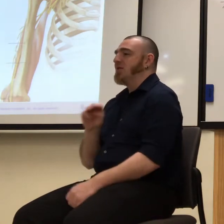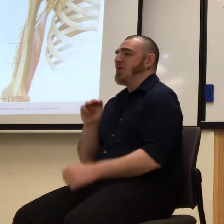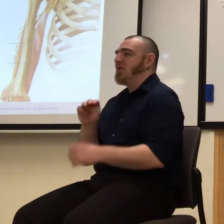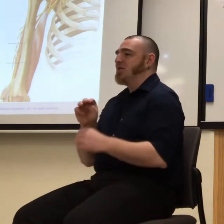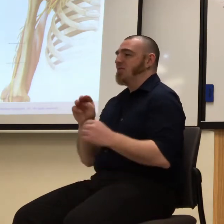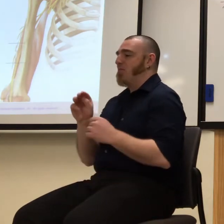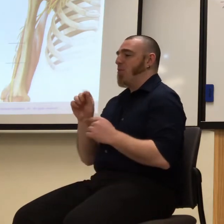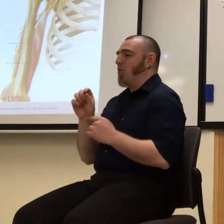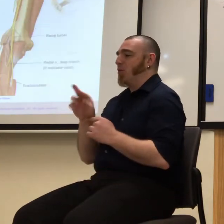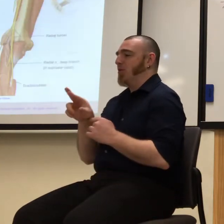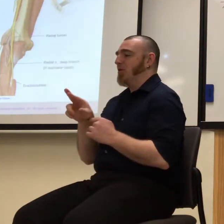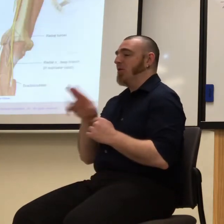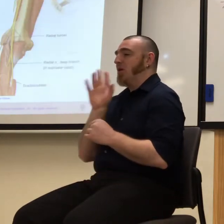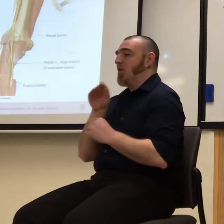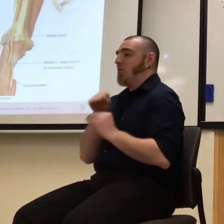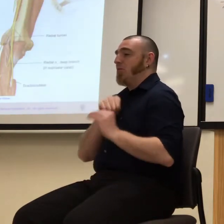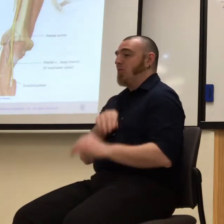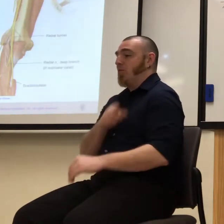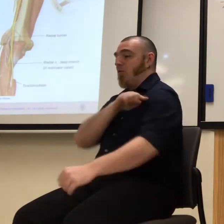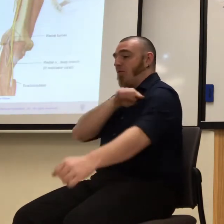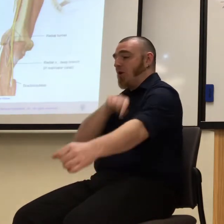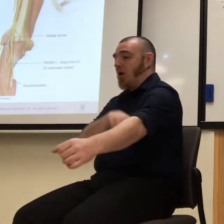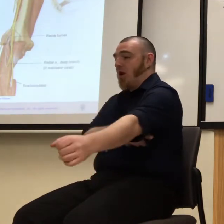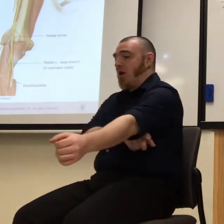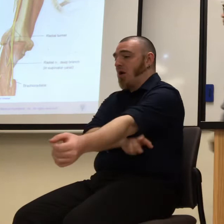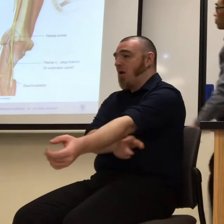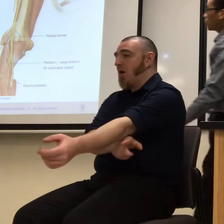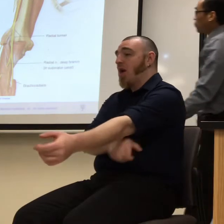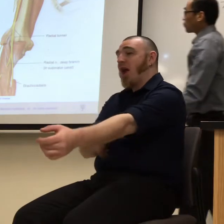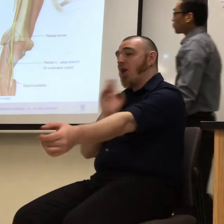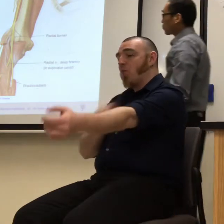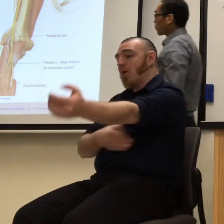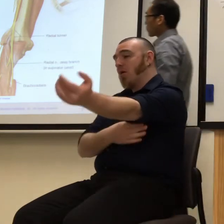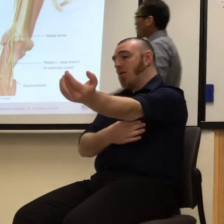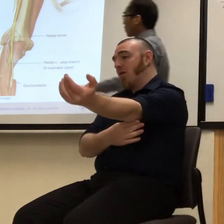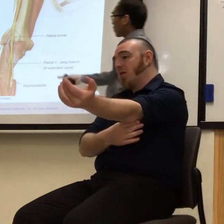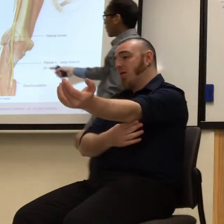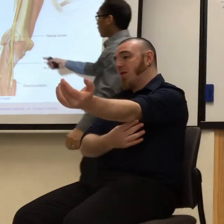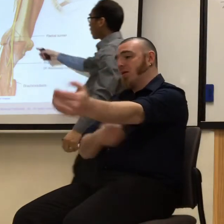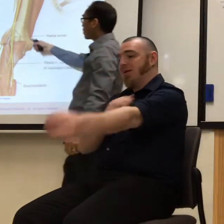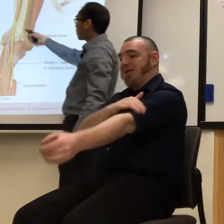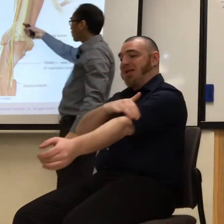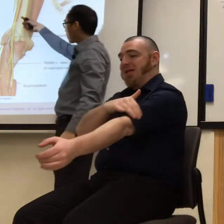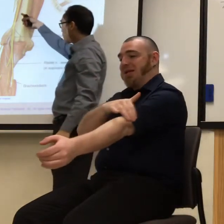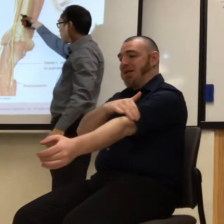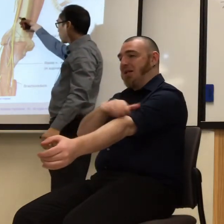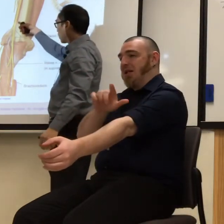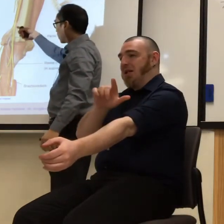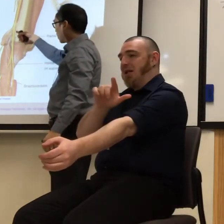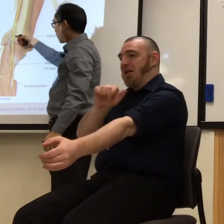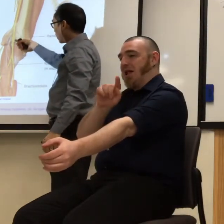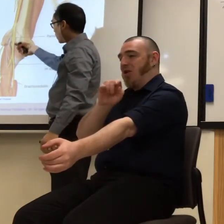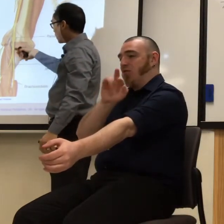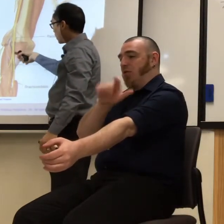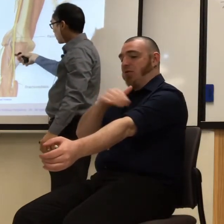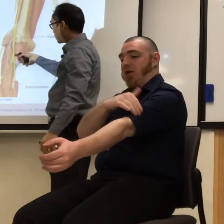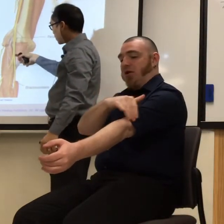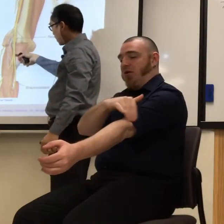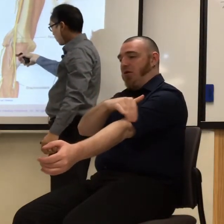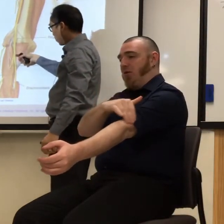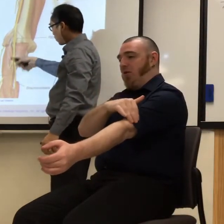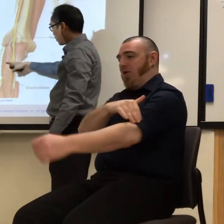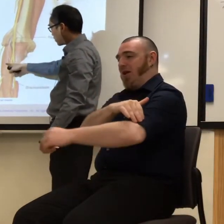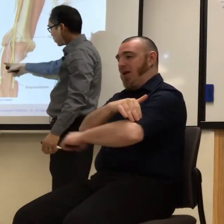the arm. It's gonna get to the lateral elbow, right around here. And when it